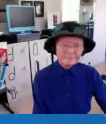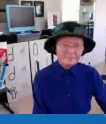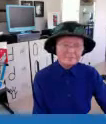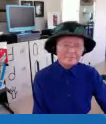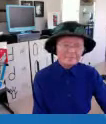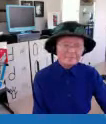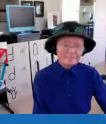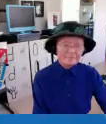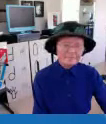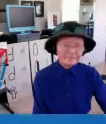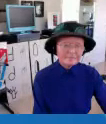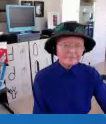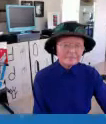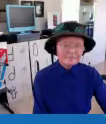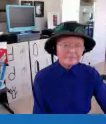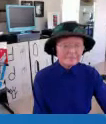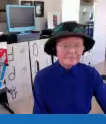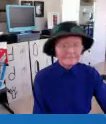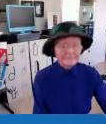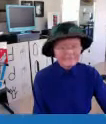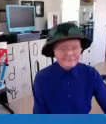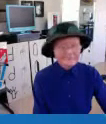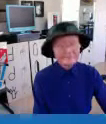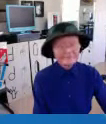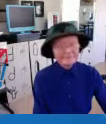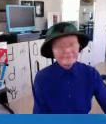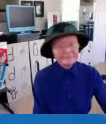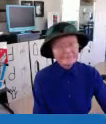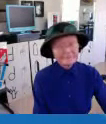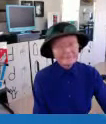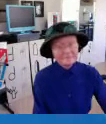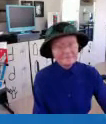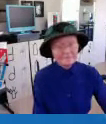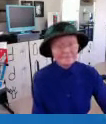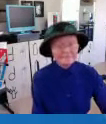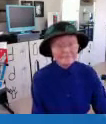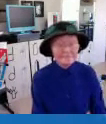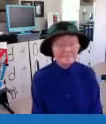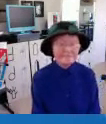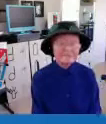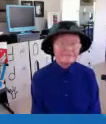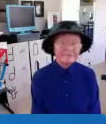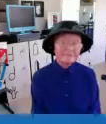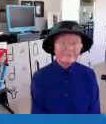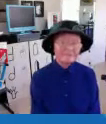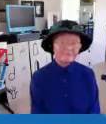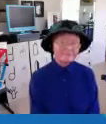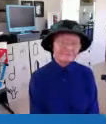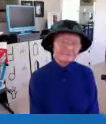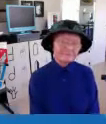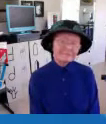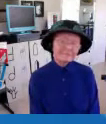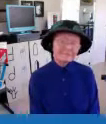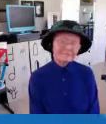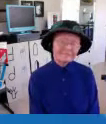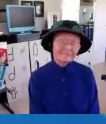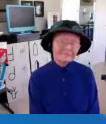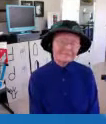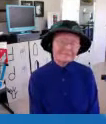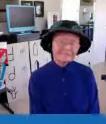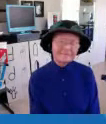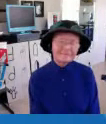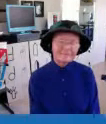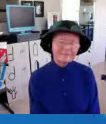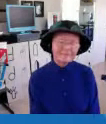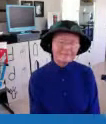contacting or near that location. And then you see next, you see a handshake. Okay, which handshake? Which hand is it? It's the